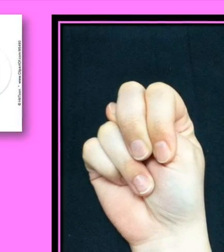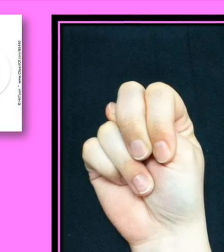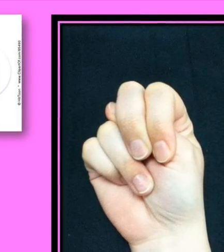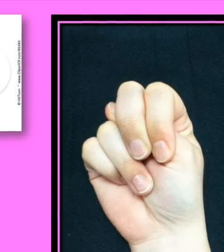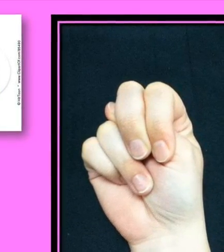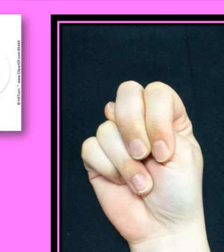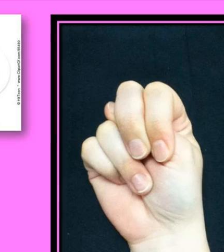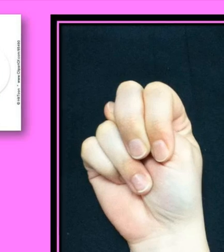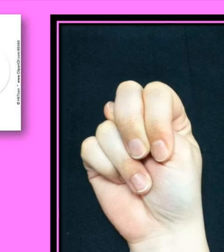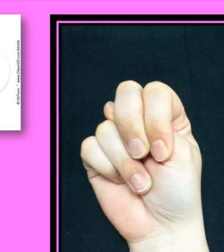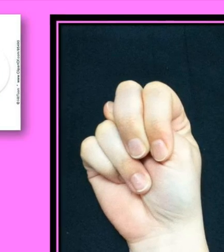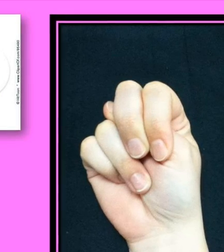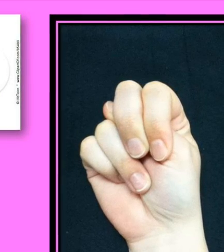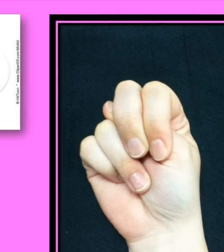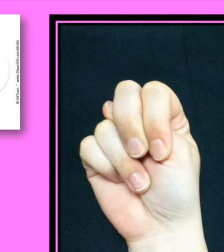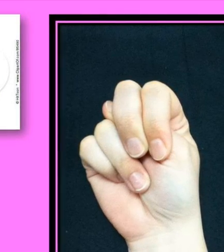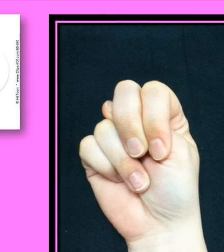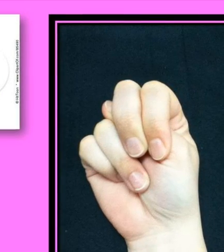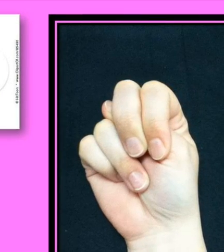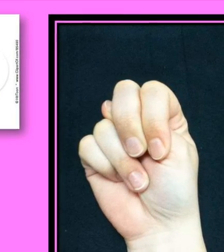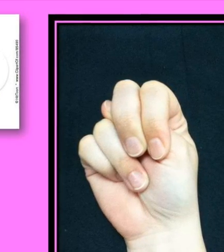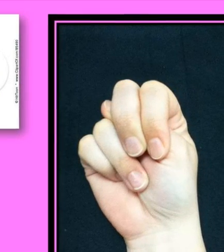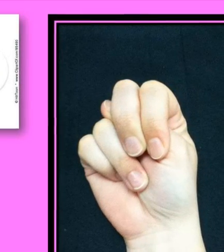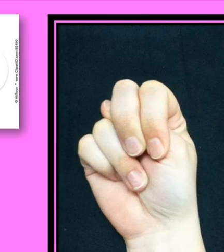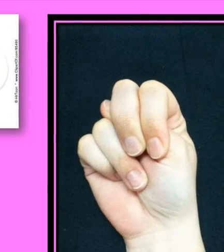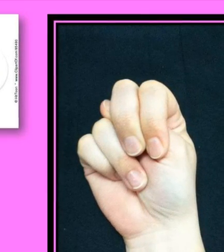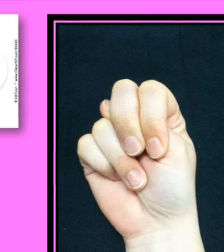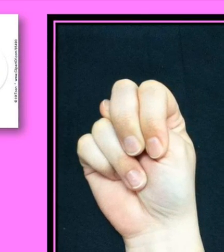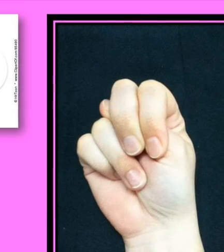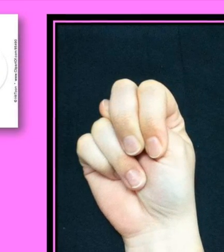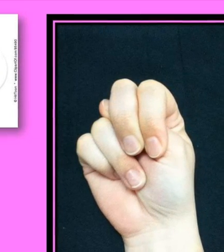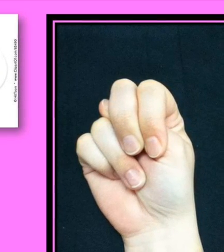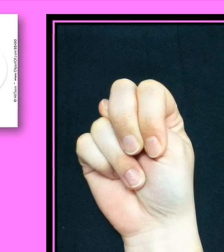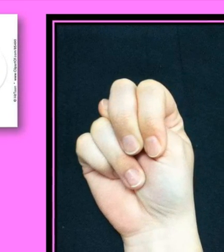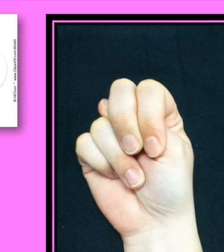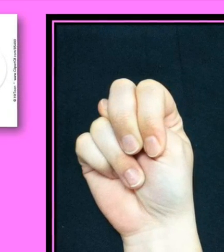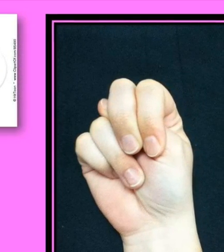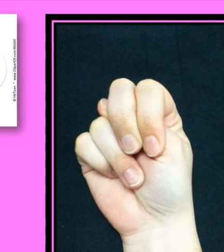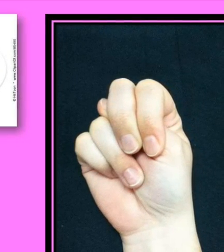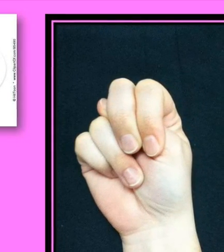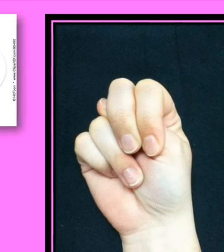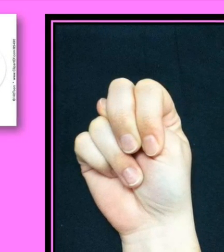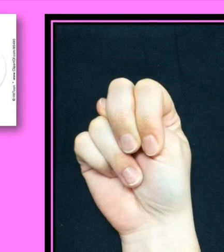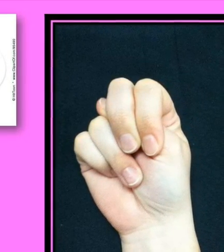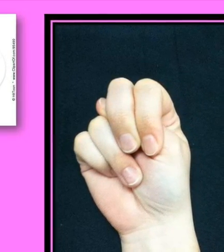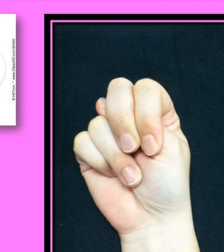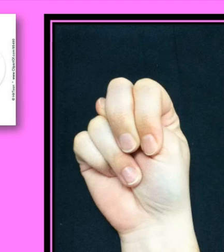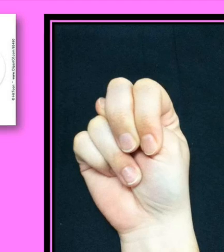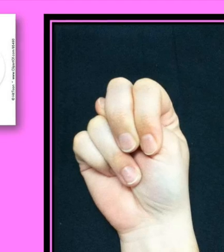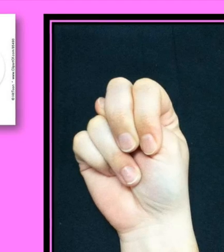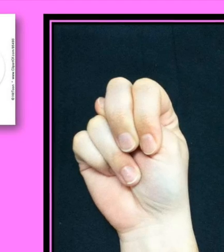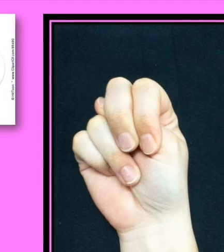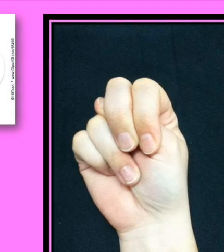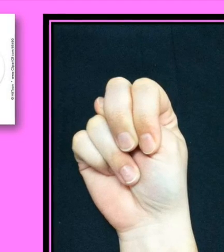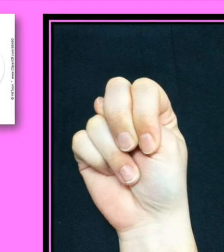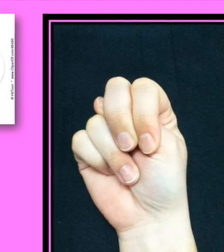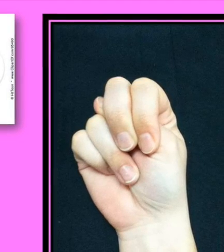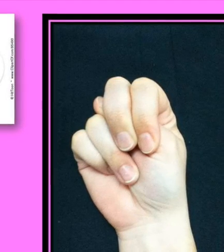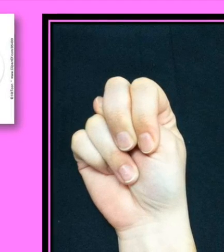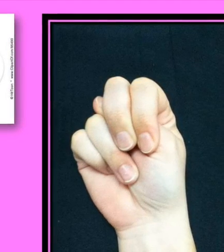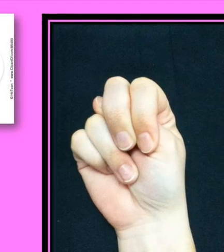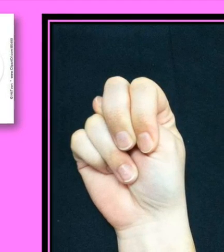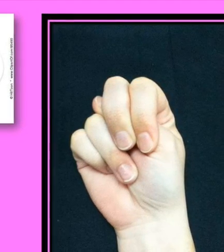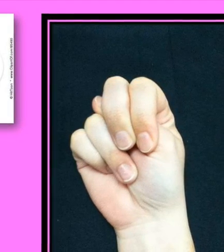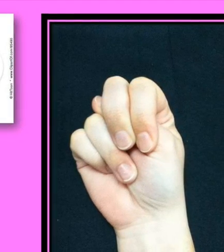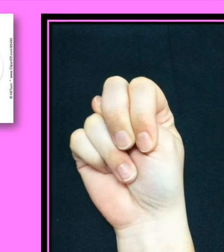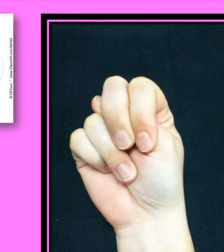sign for the letter N is very similar to the sign we previously learned for the letter M. Instead of sliding our thumb under the